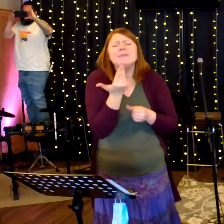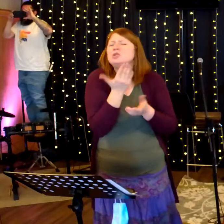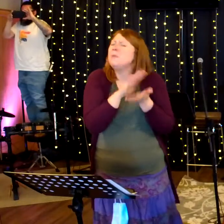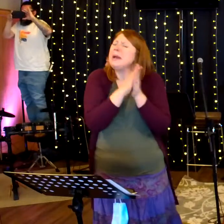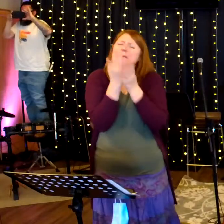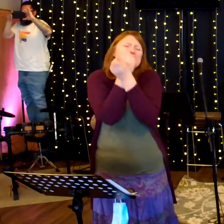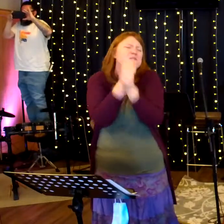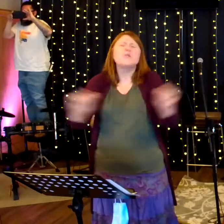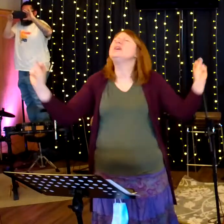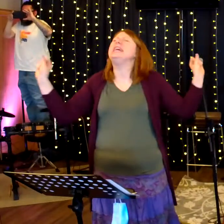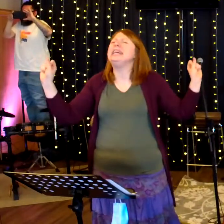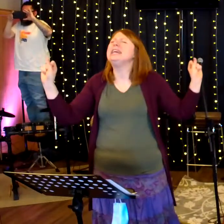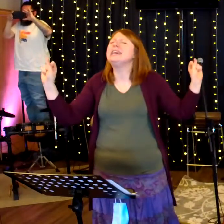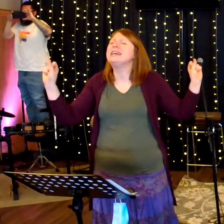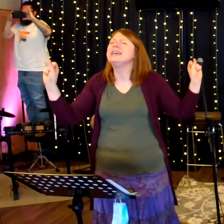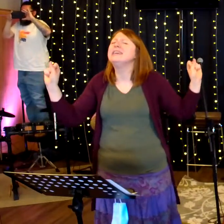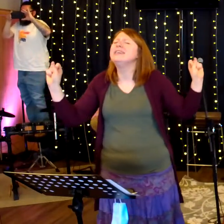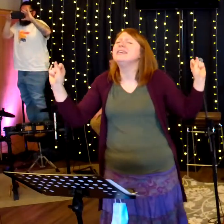into your freedom.